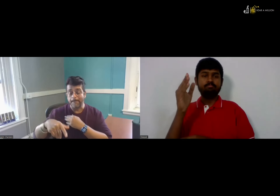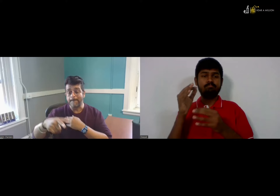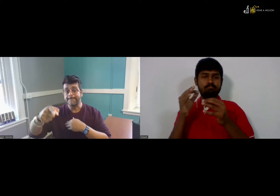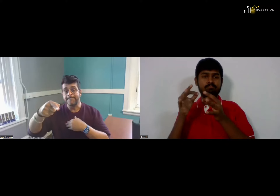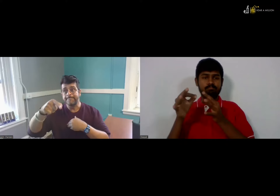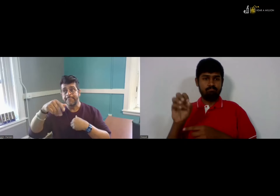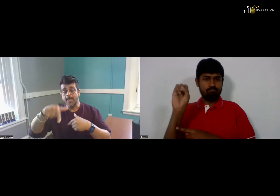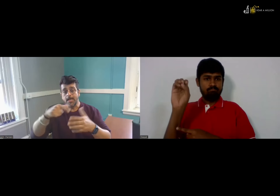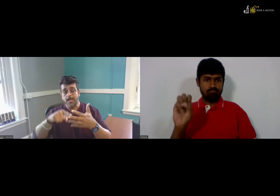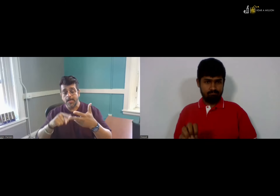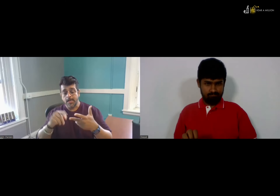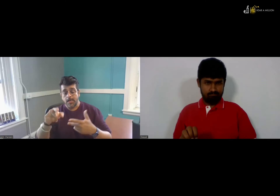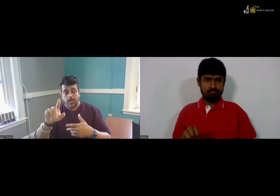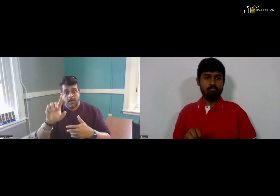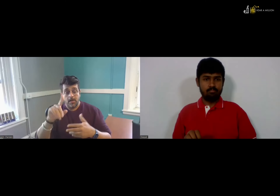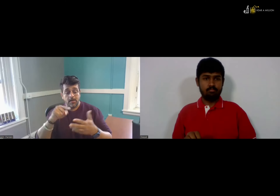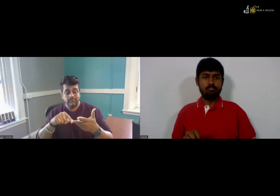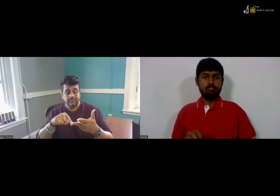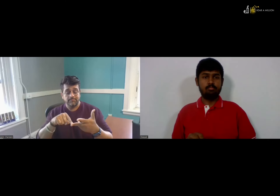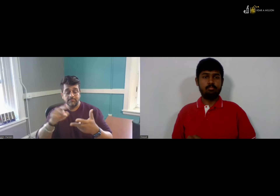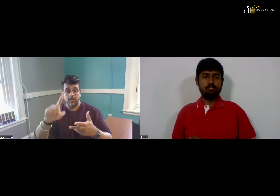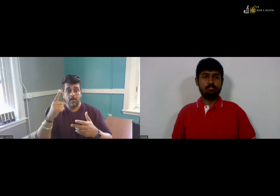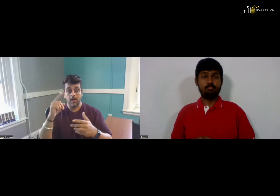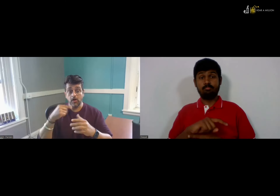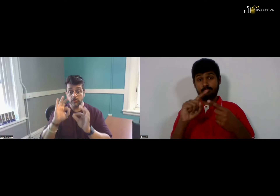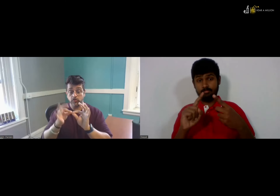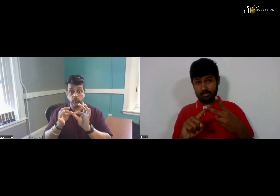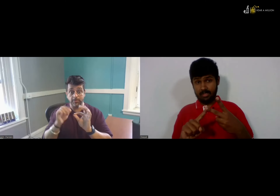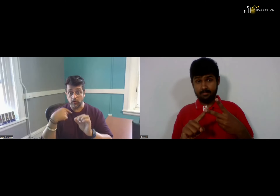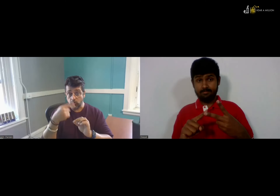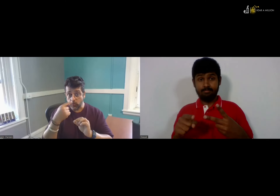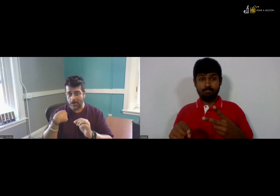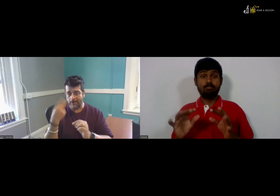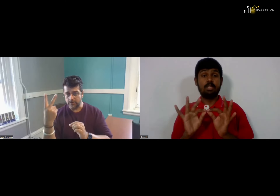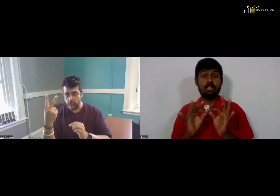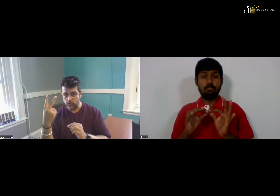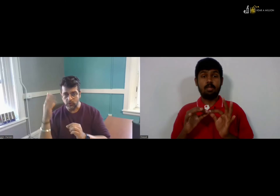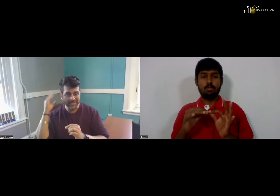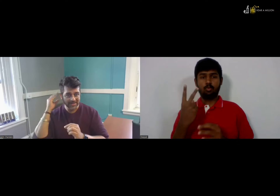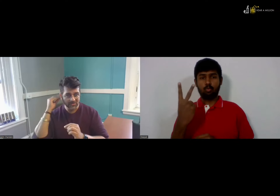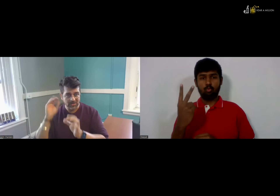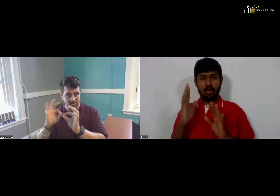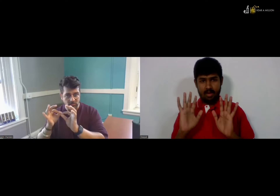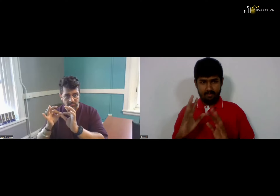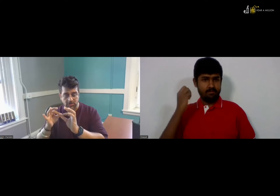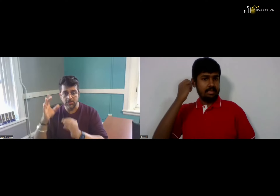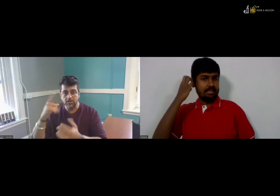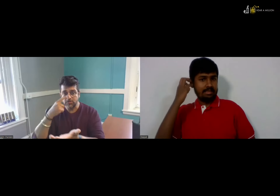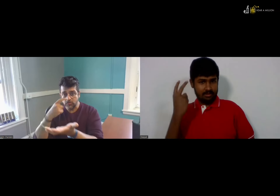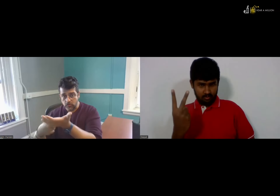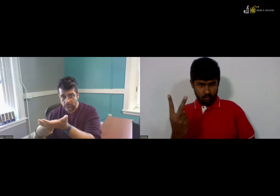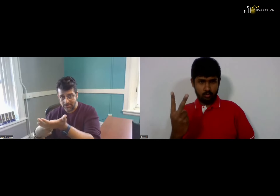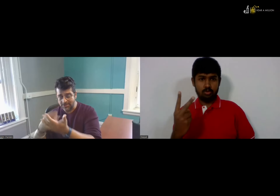EQUITY. So we will be explaining that in detail later on. So the interpreters would be, we have two hearing